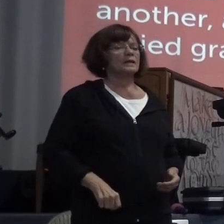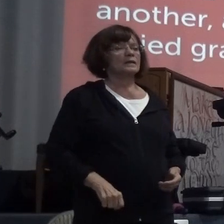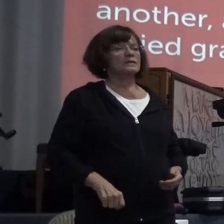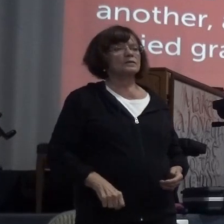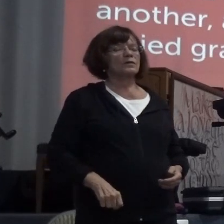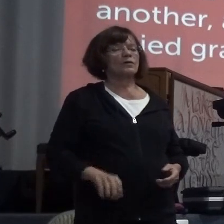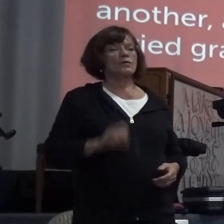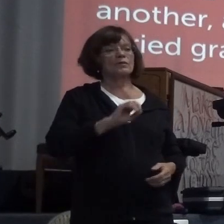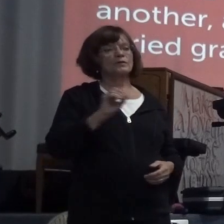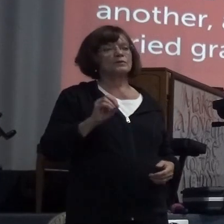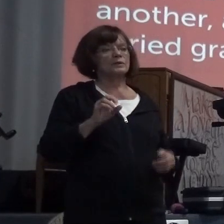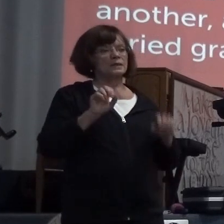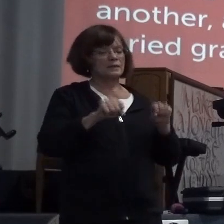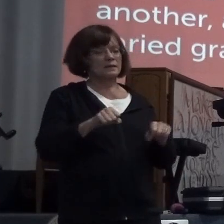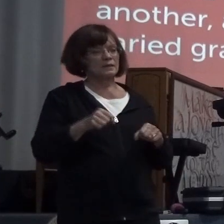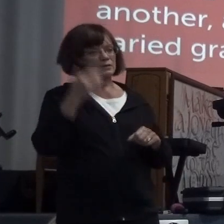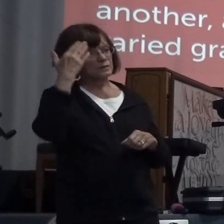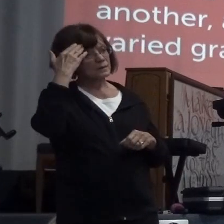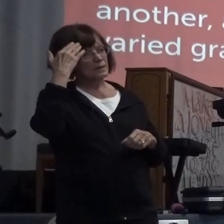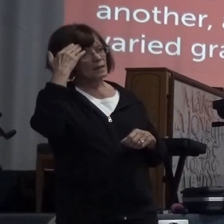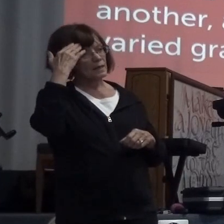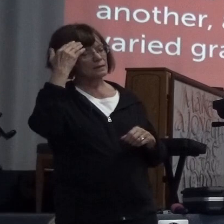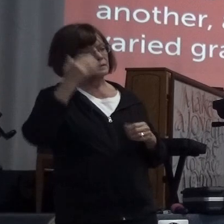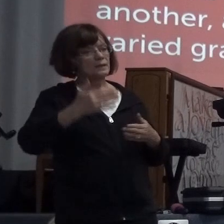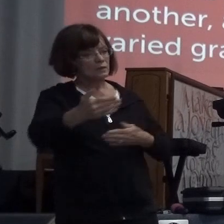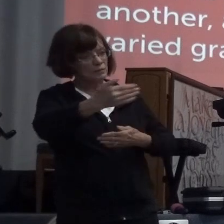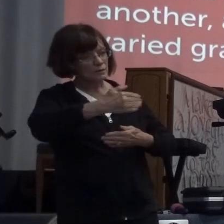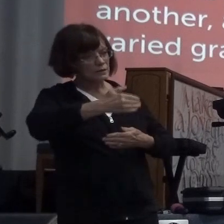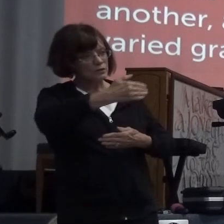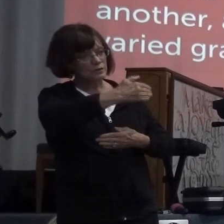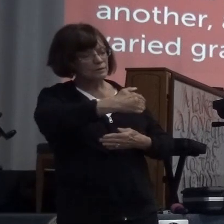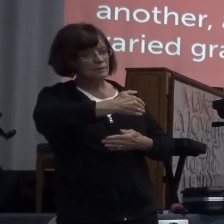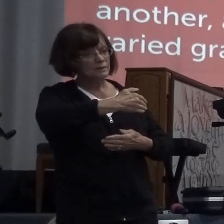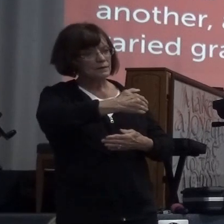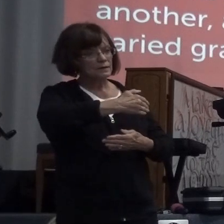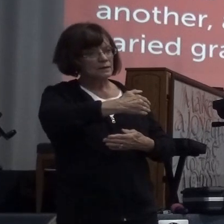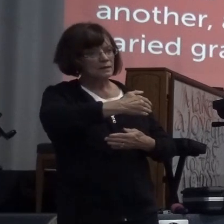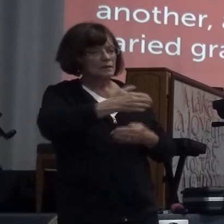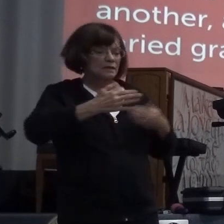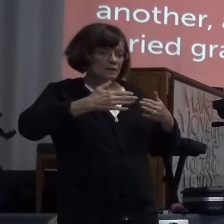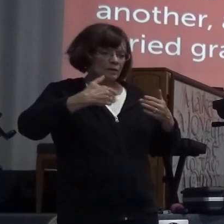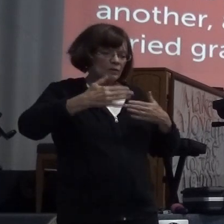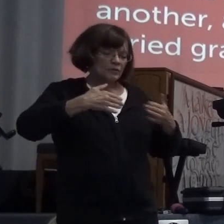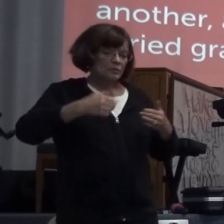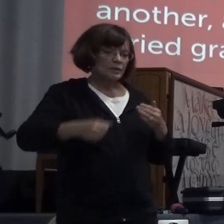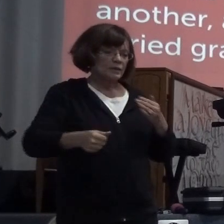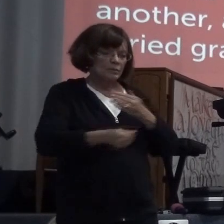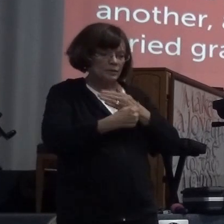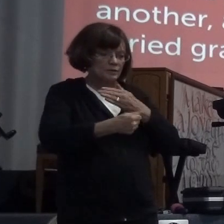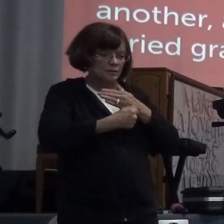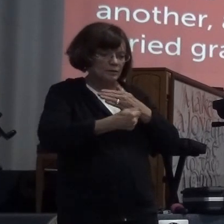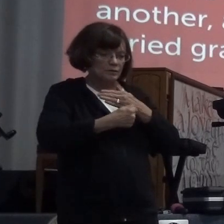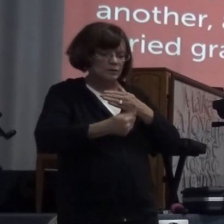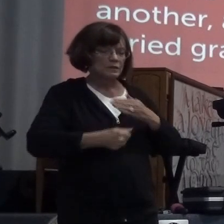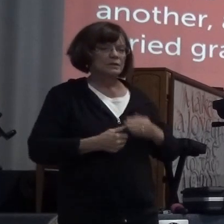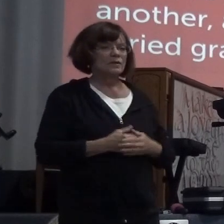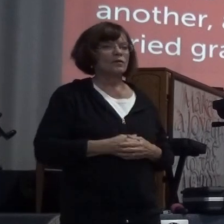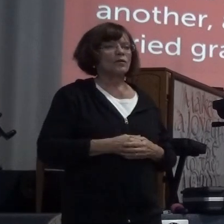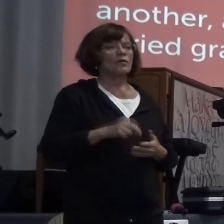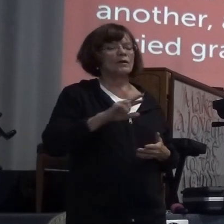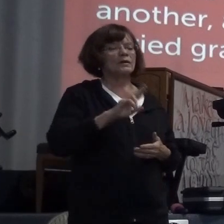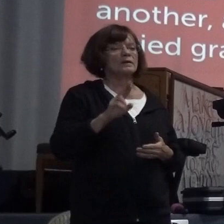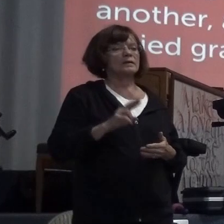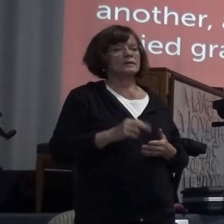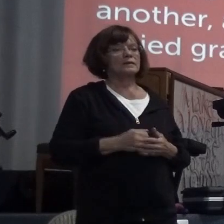trying to explain and encourage you in, whether it be a persecution or righteousness or